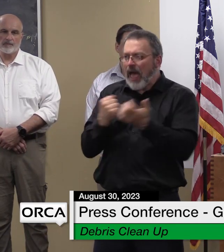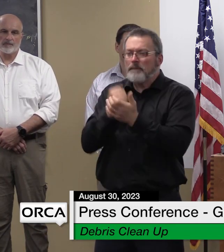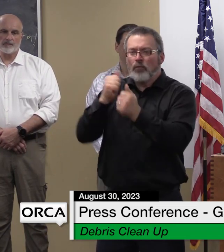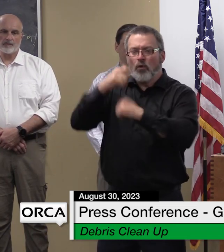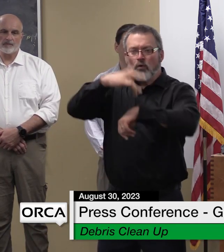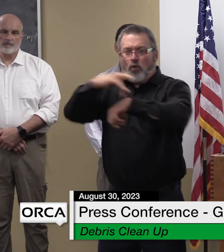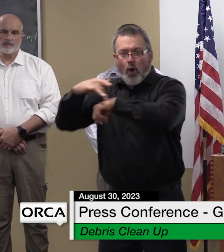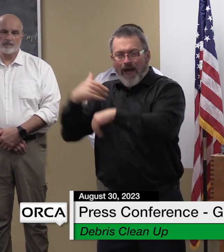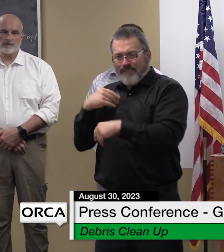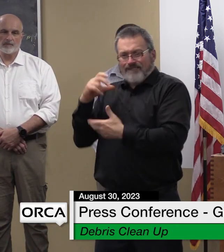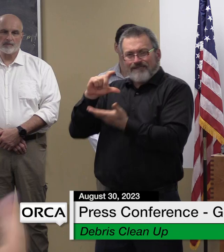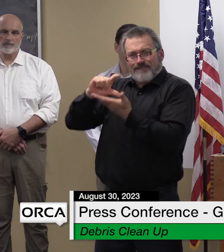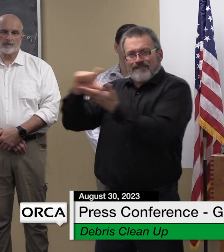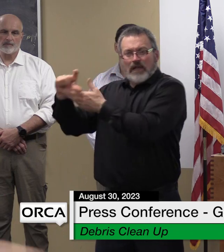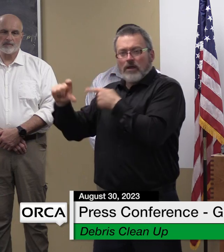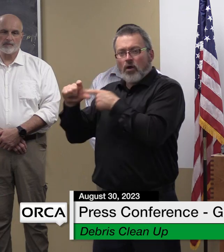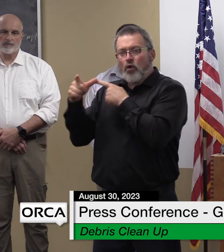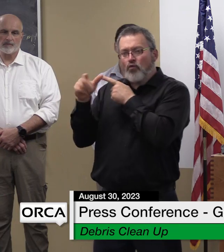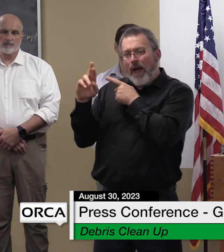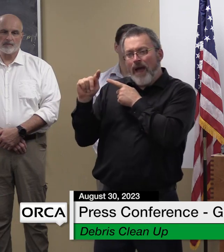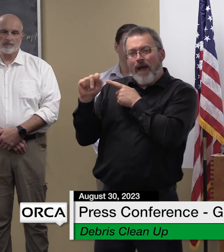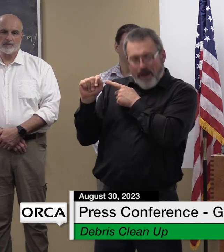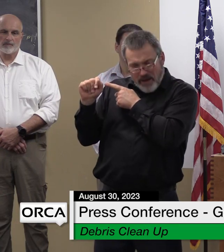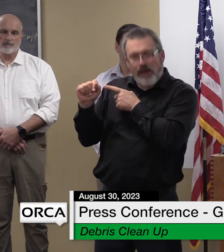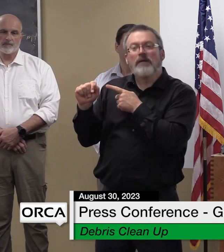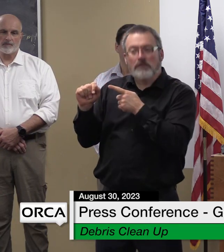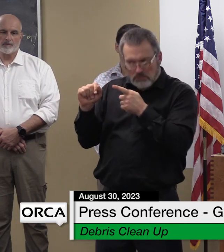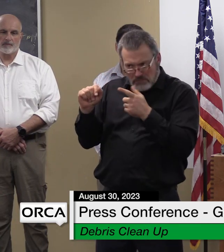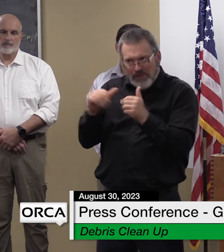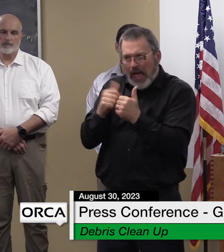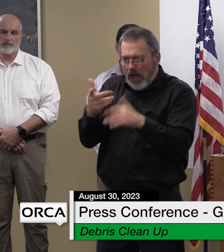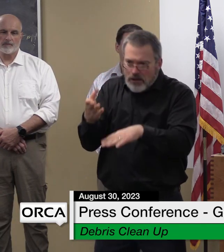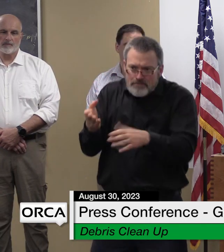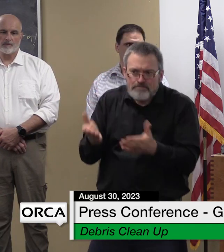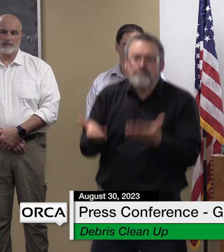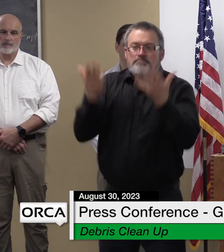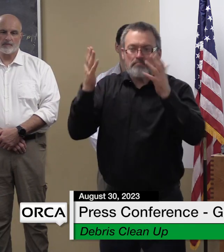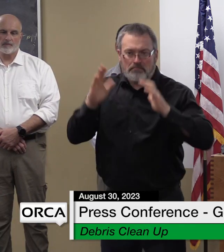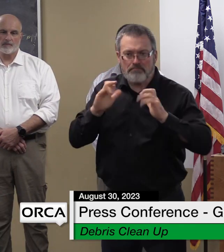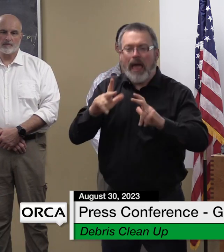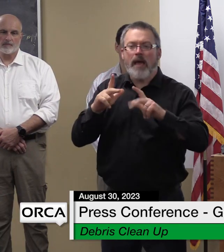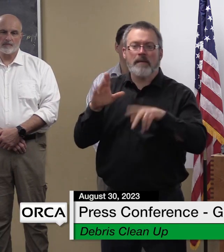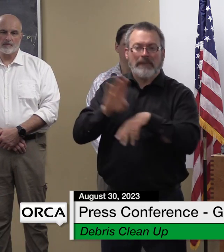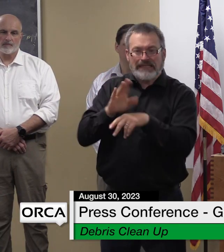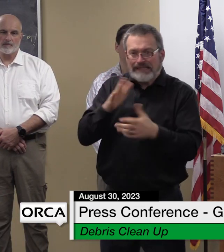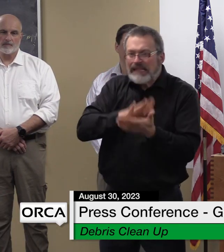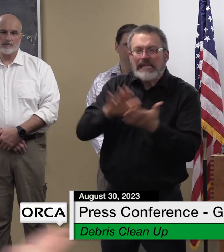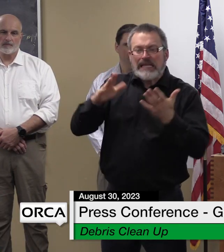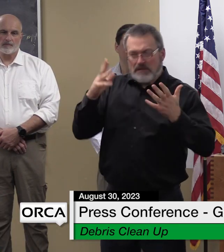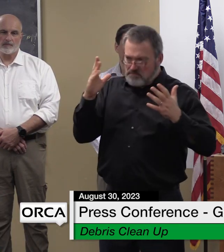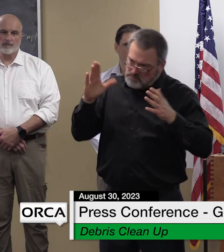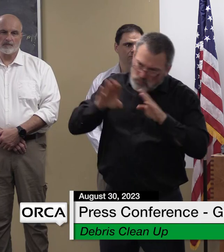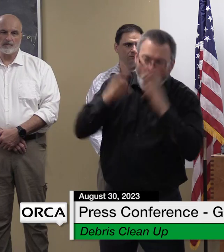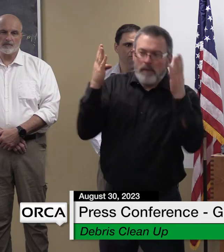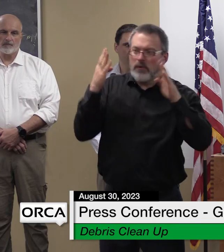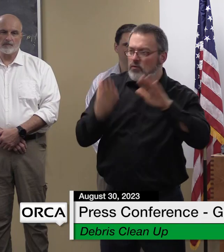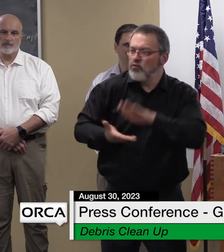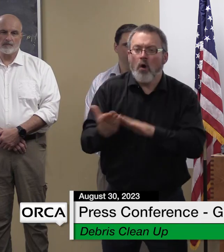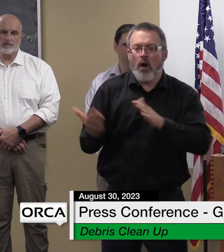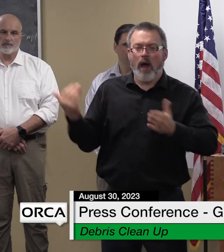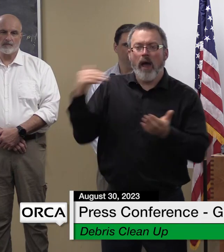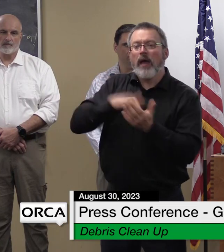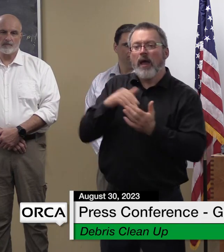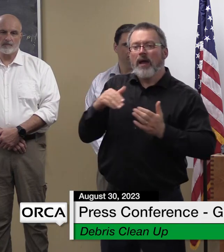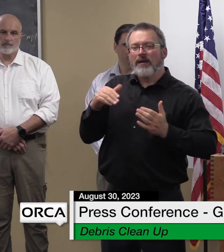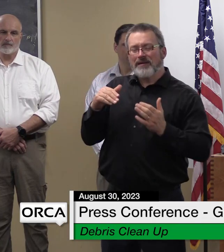to help them restore their businesses and bring their employees back and get their doors open and get our communities back to the